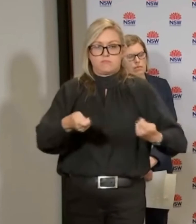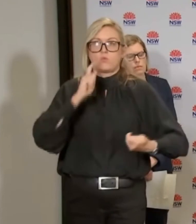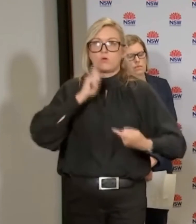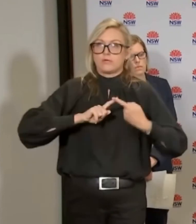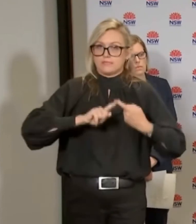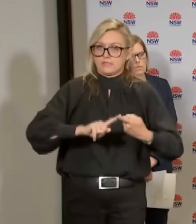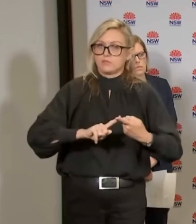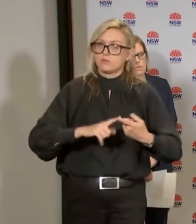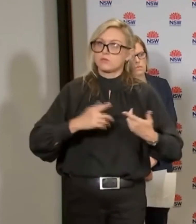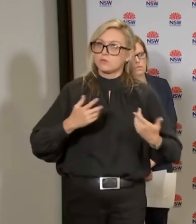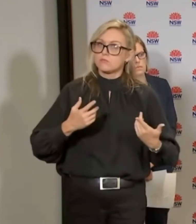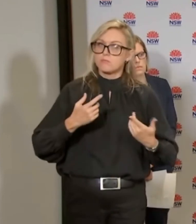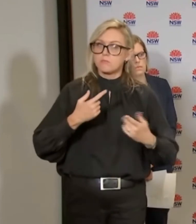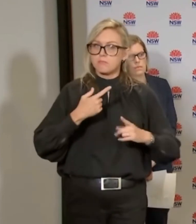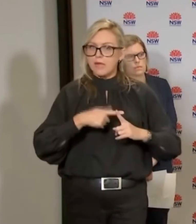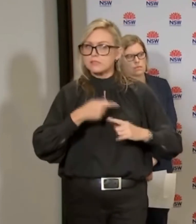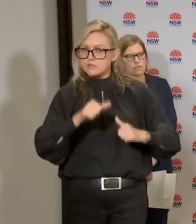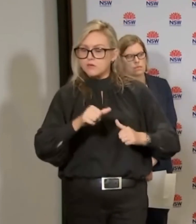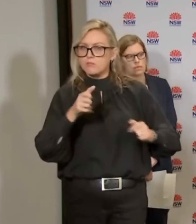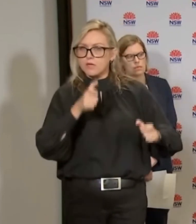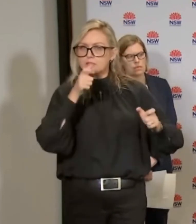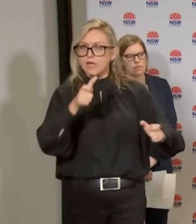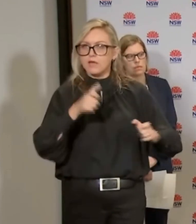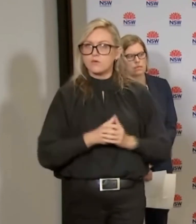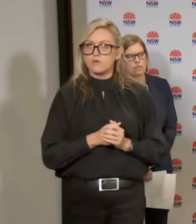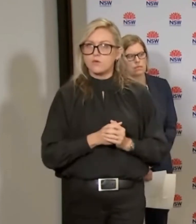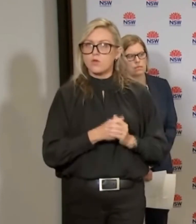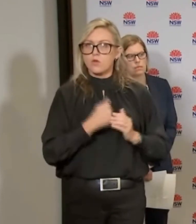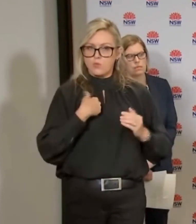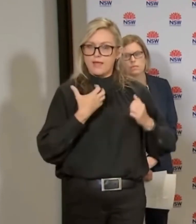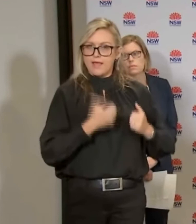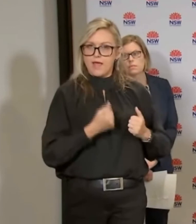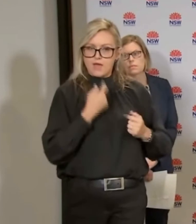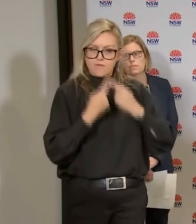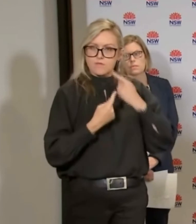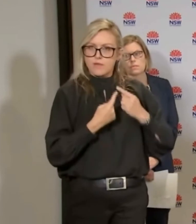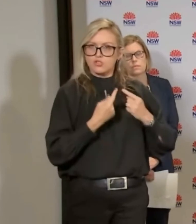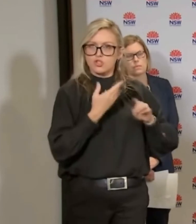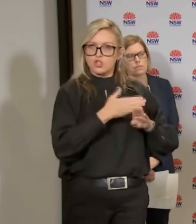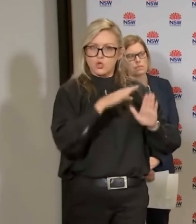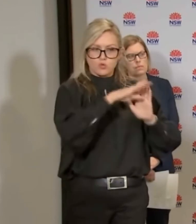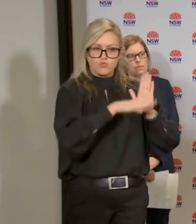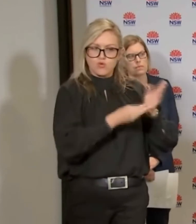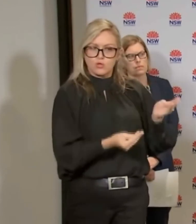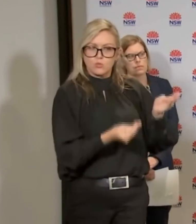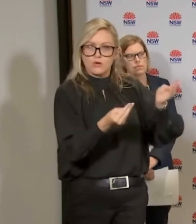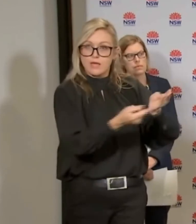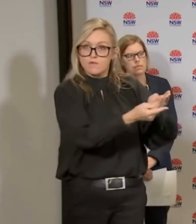if there are ways in which people want to work within those health orders for their organisation, that's a matter for them. We won't be